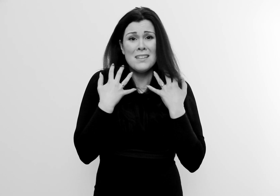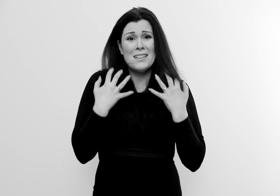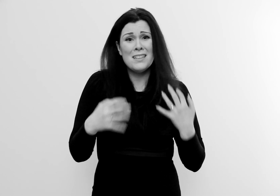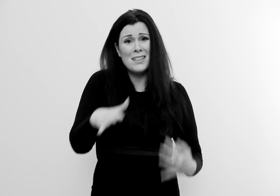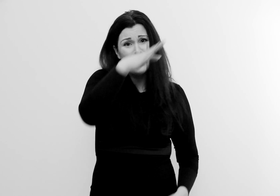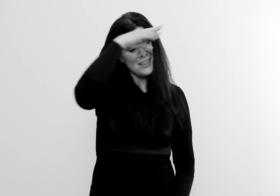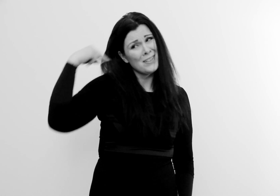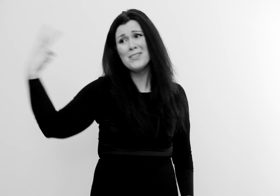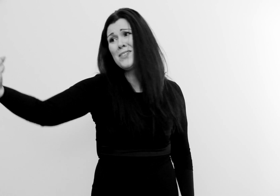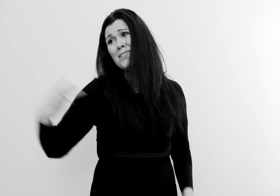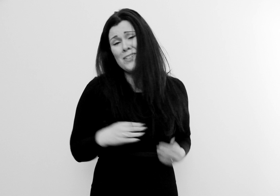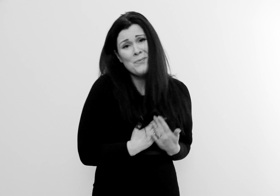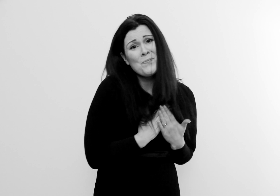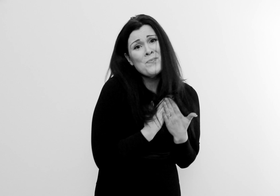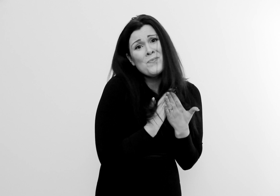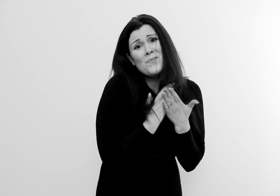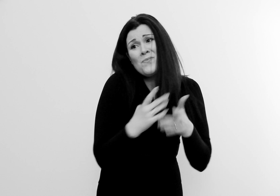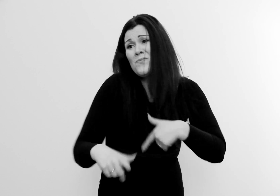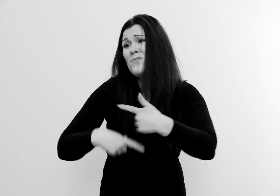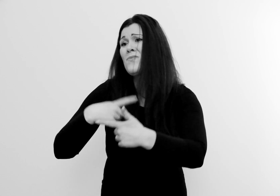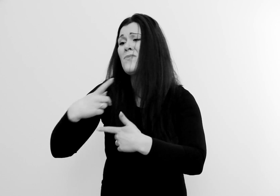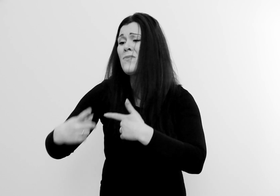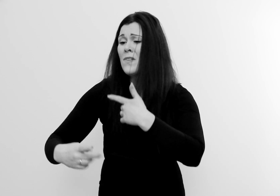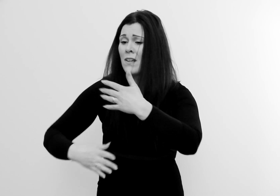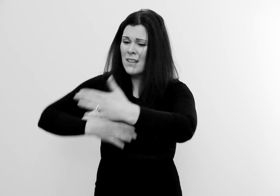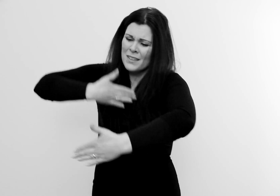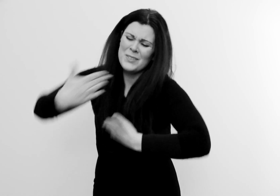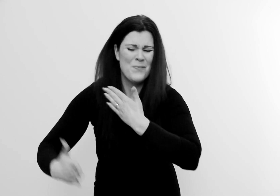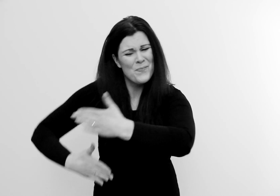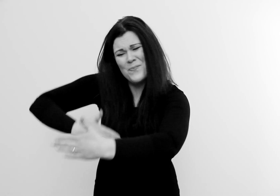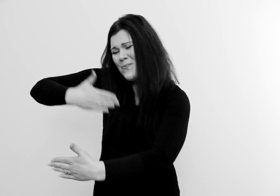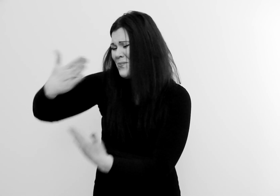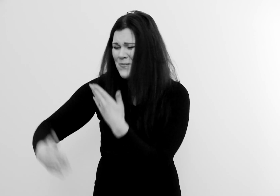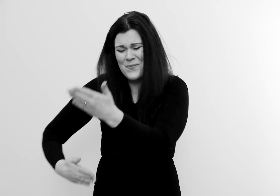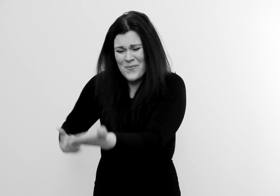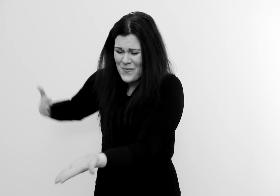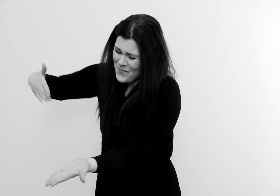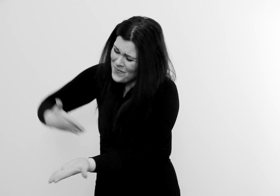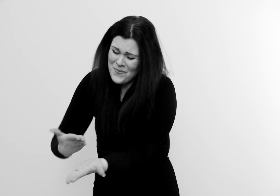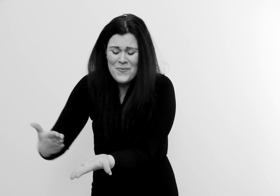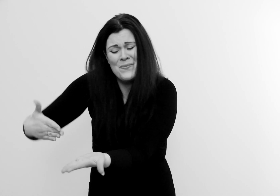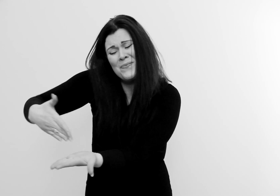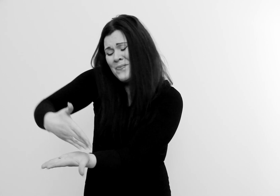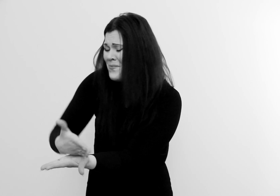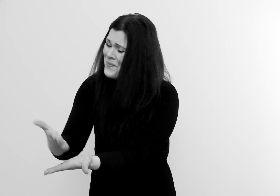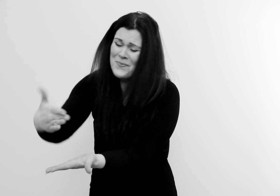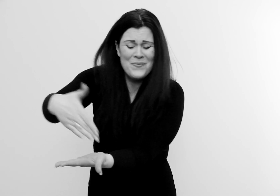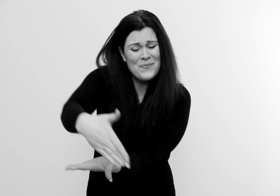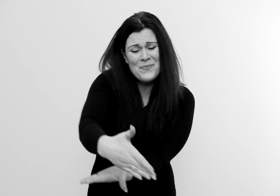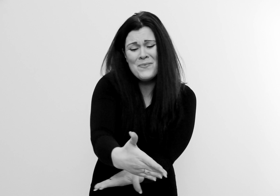unprepared. I thought our love would survive through time and through